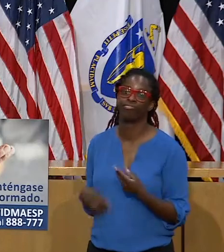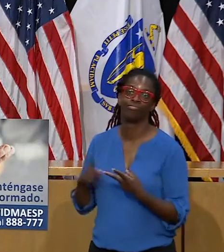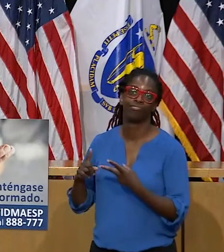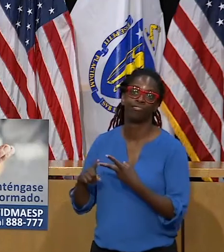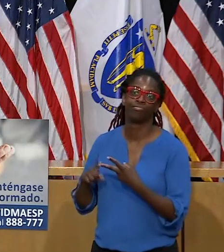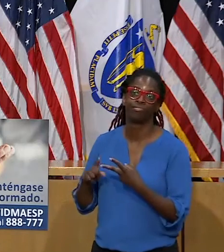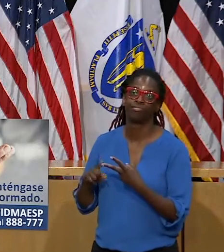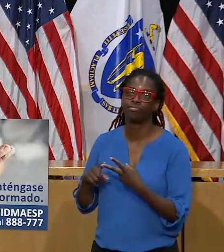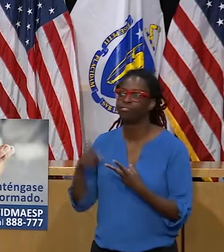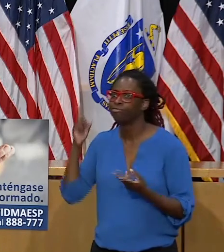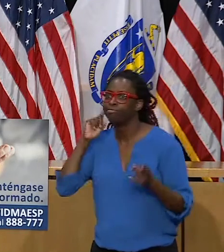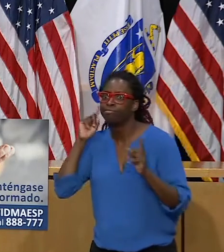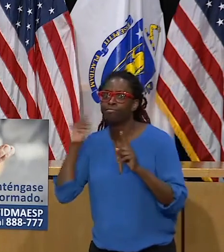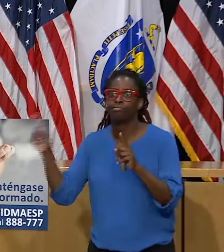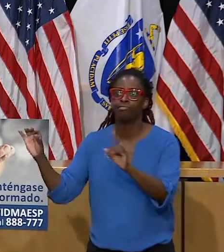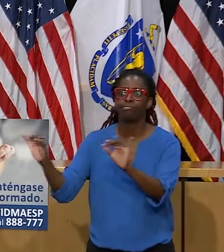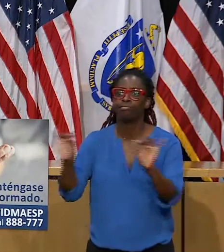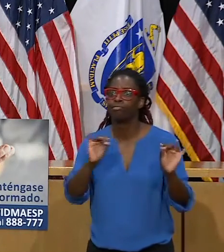was a disaster, all right?